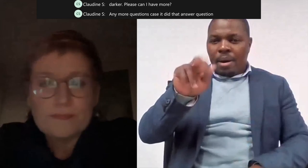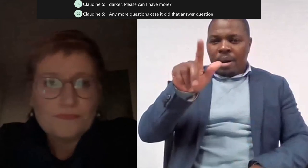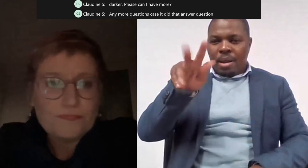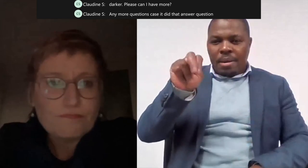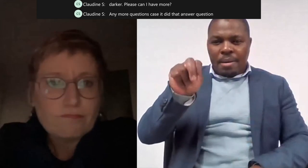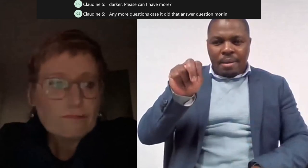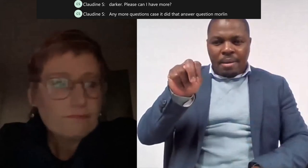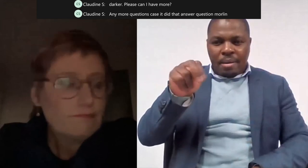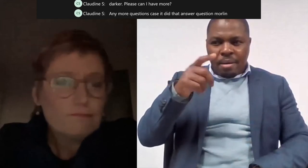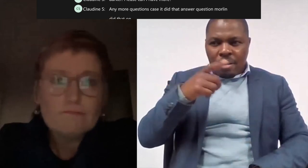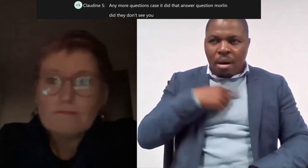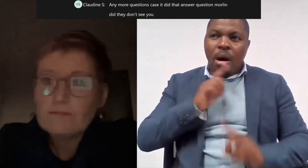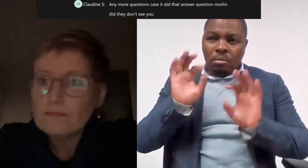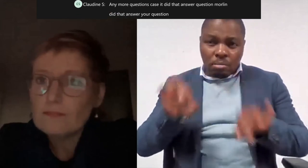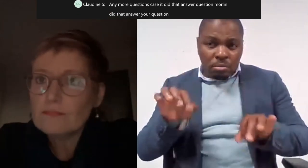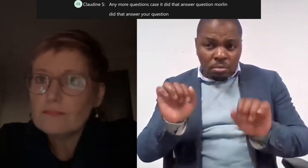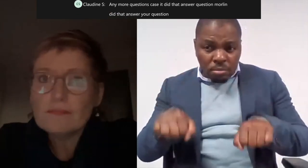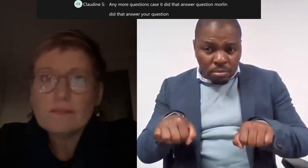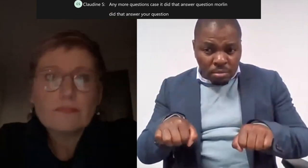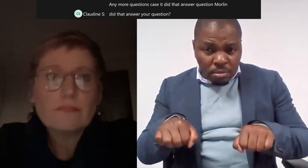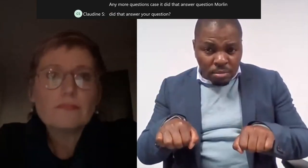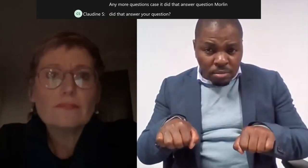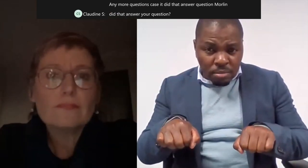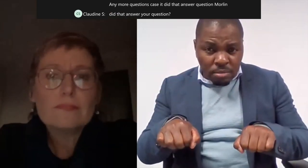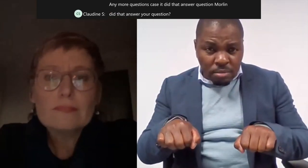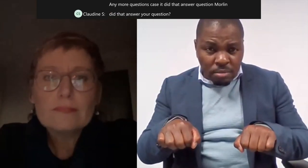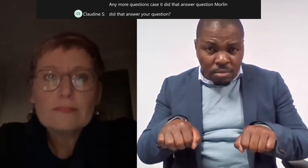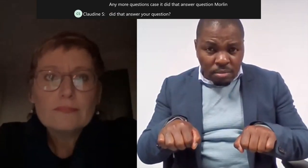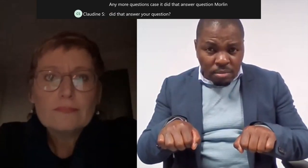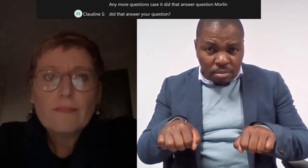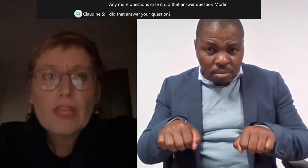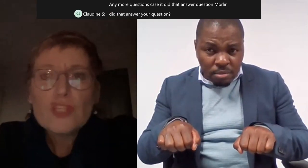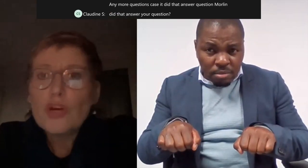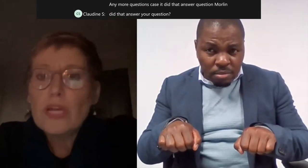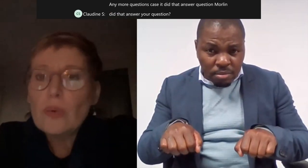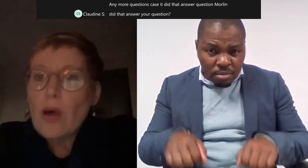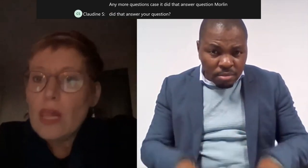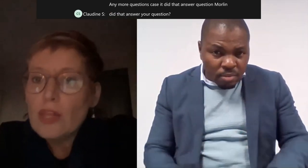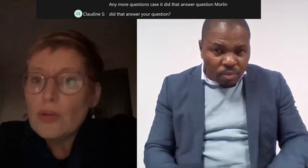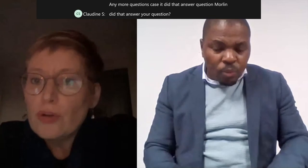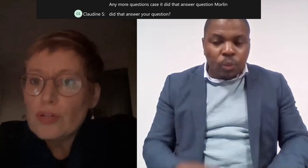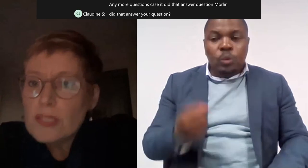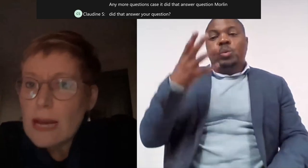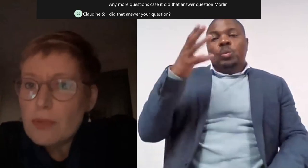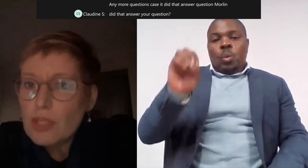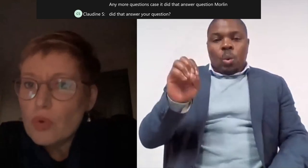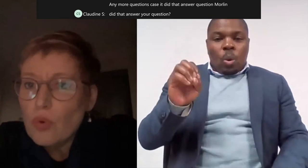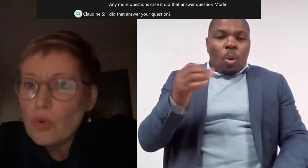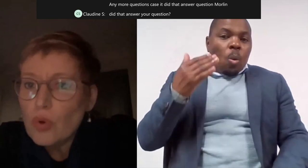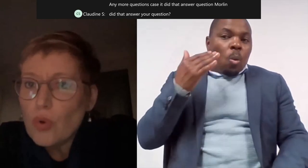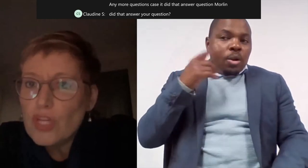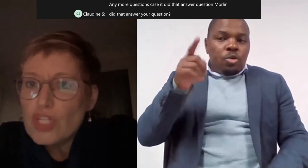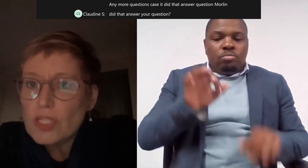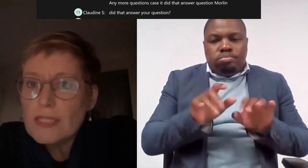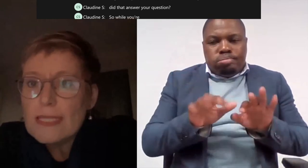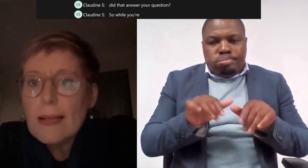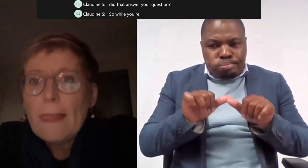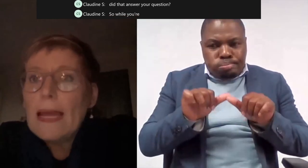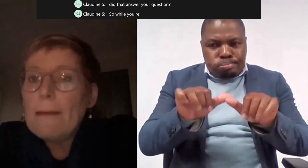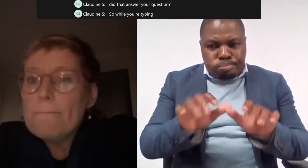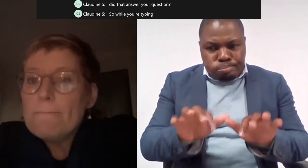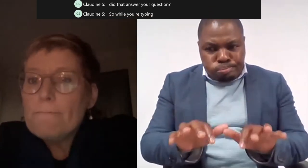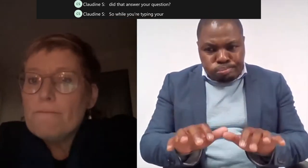that answer your question? So while you're typing your